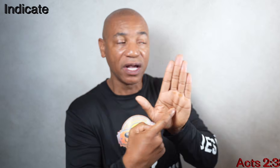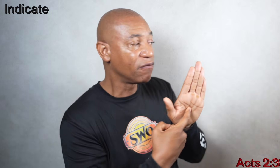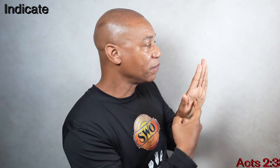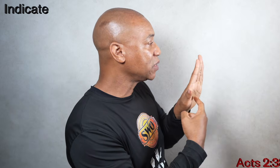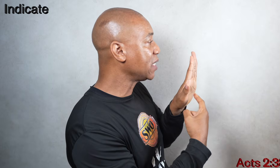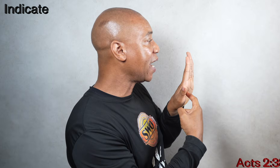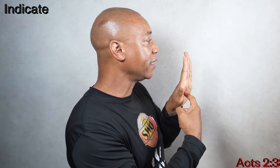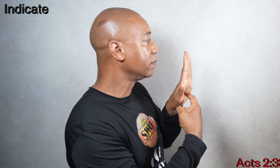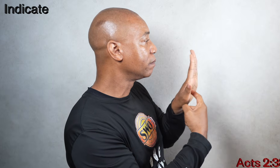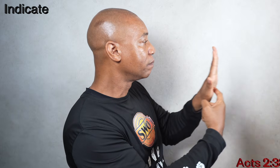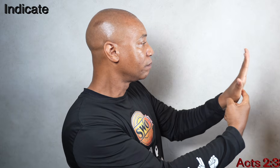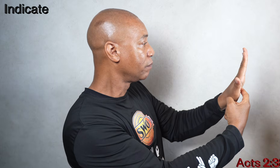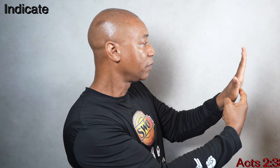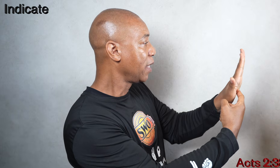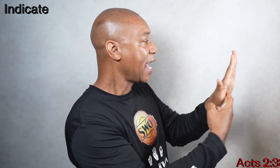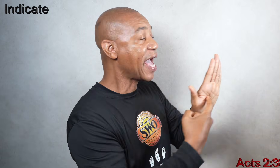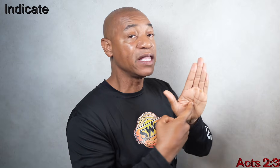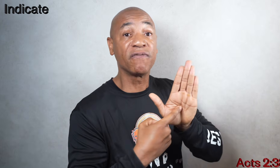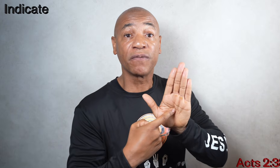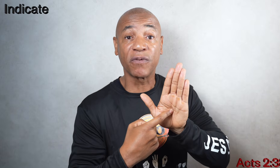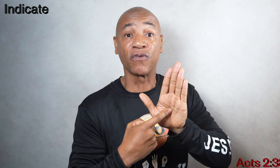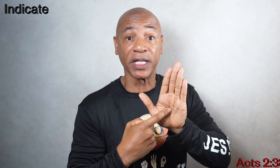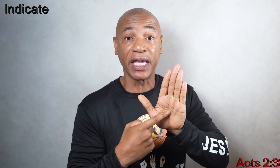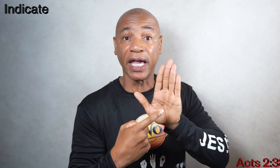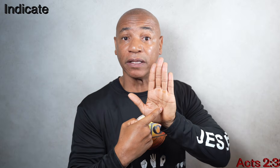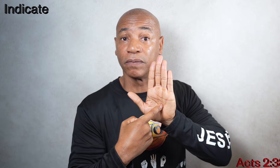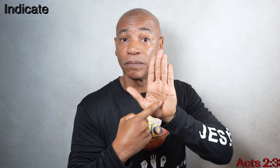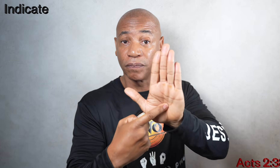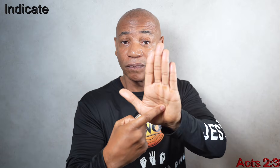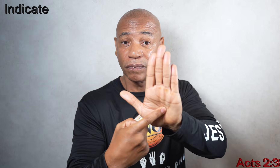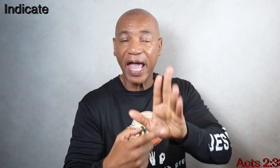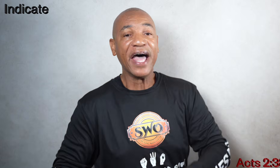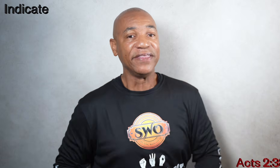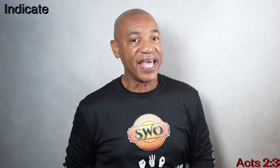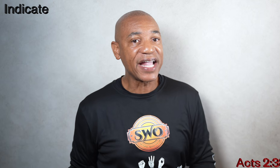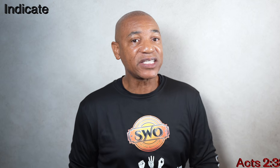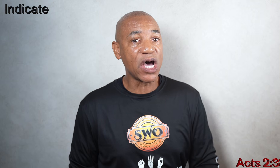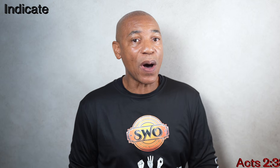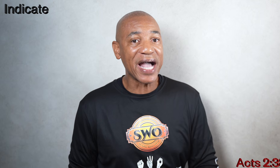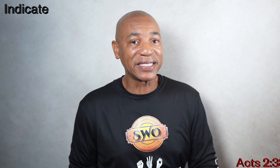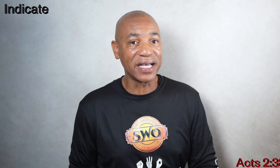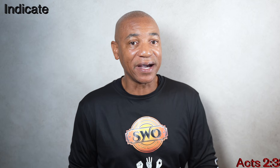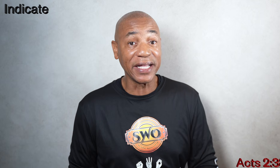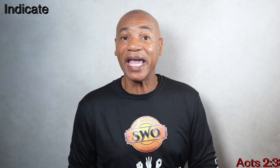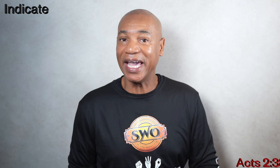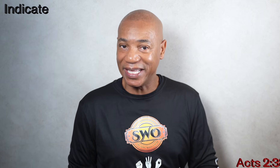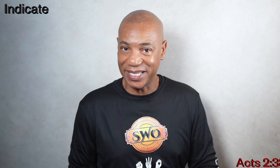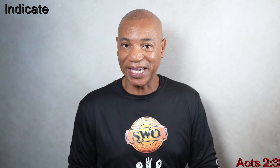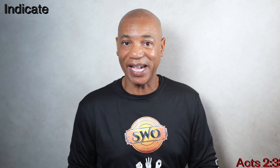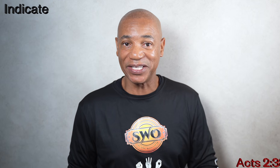from the side and then from the front again. That is how I sign indicate.